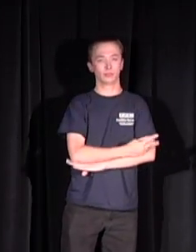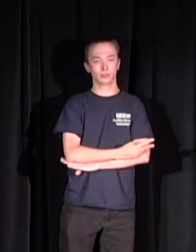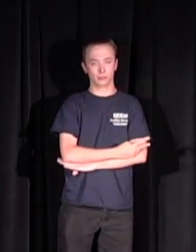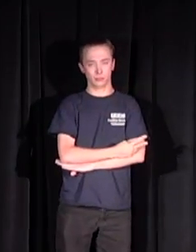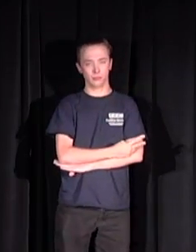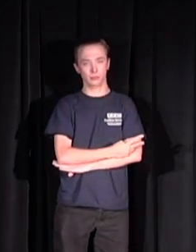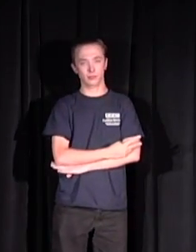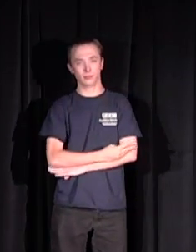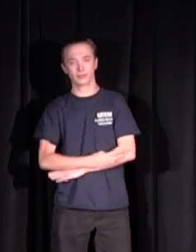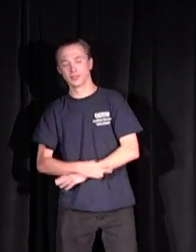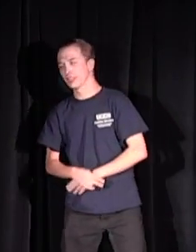Day two.